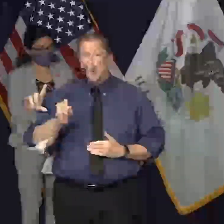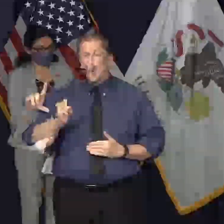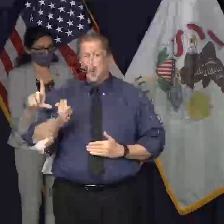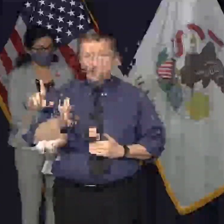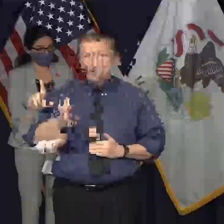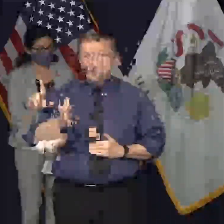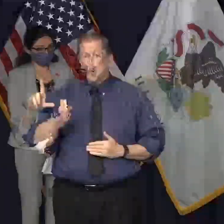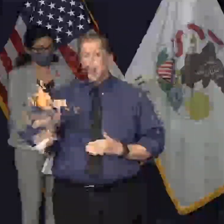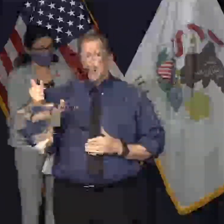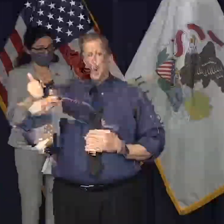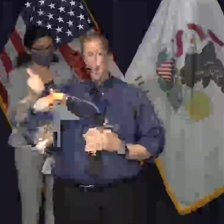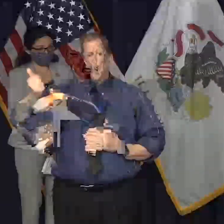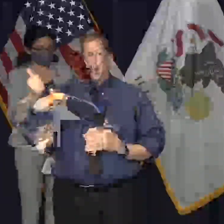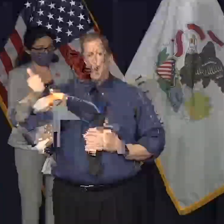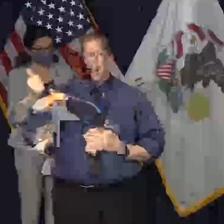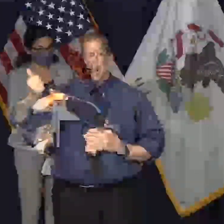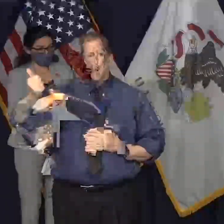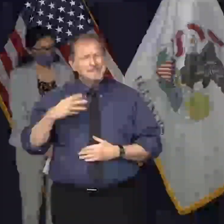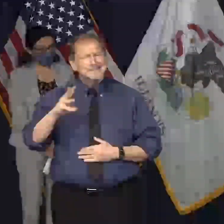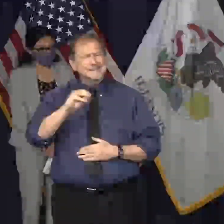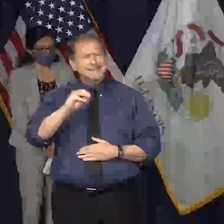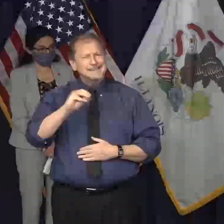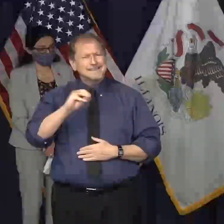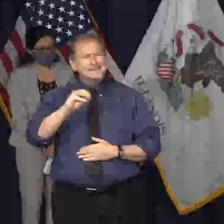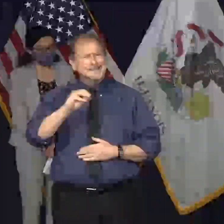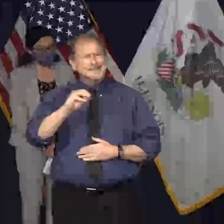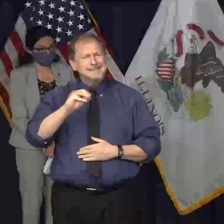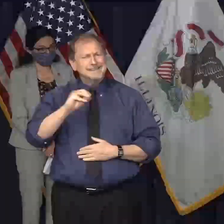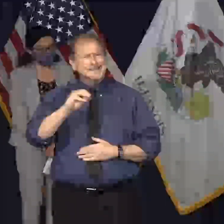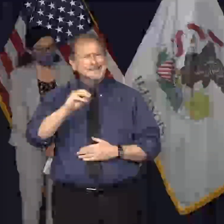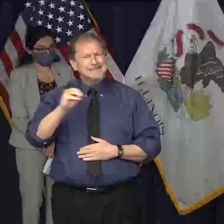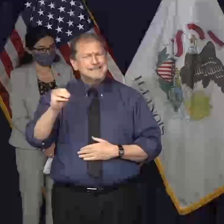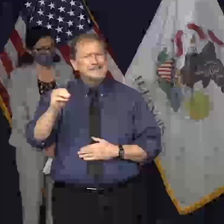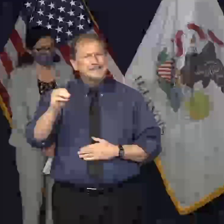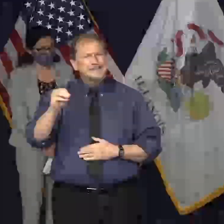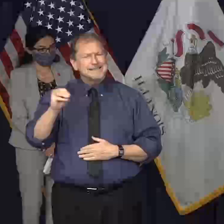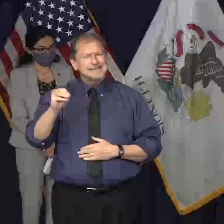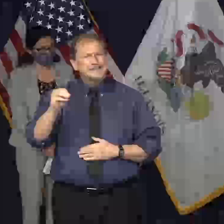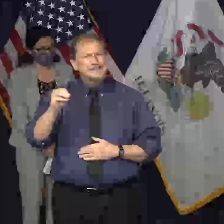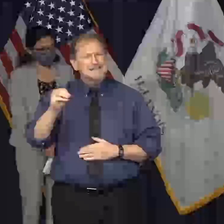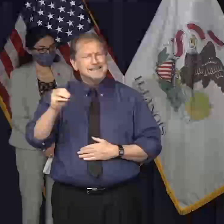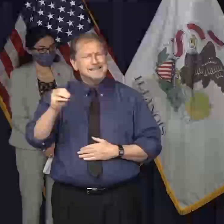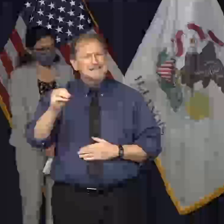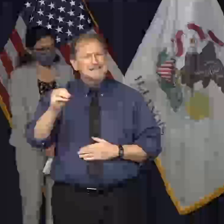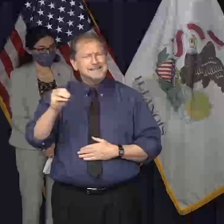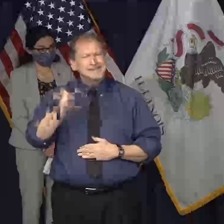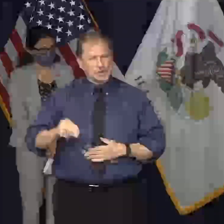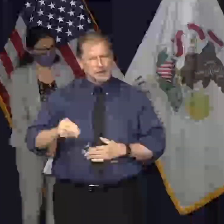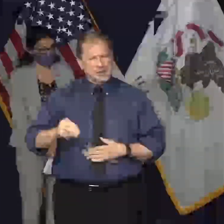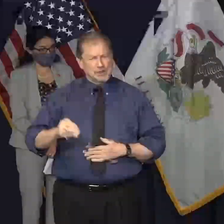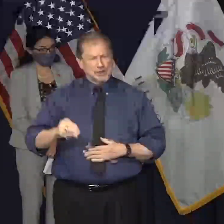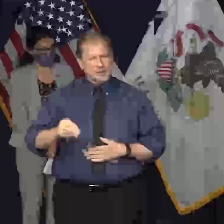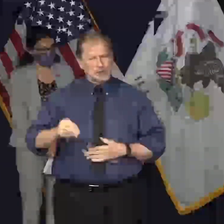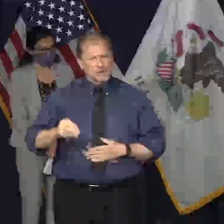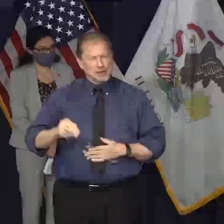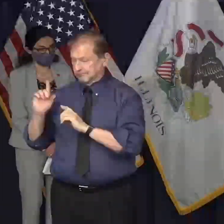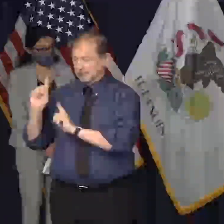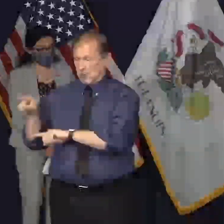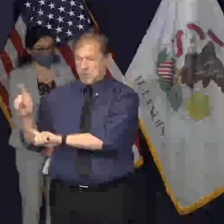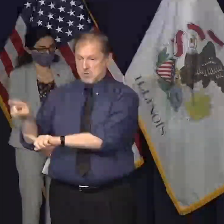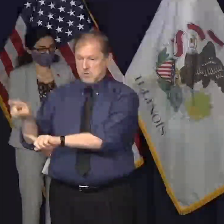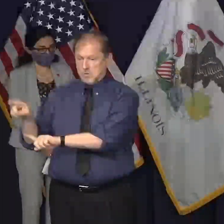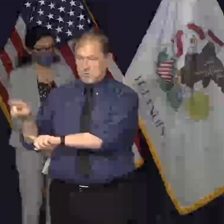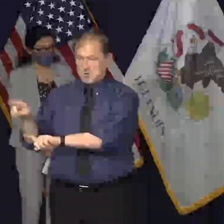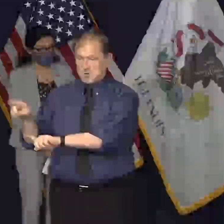they serve are Latinx. These clinics are anchors in the communities of color, and I thank Governor Pritzker for making